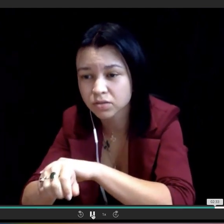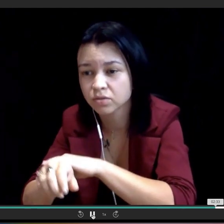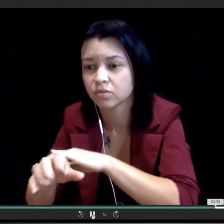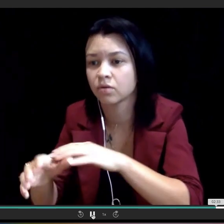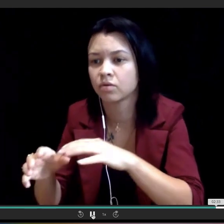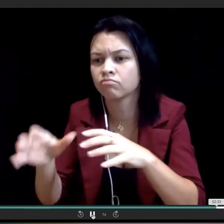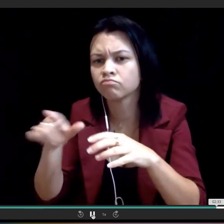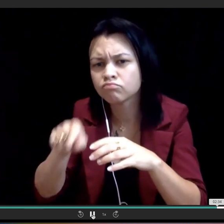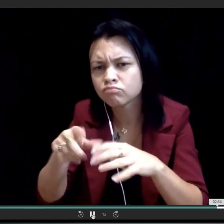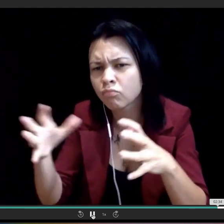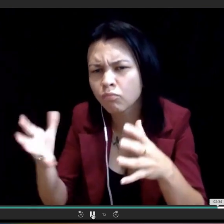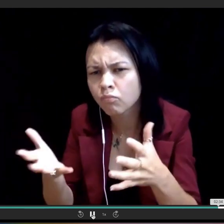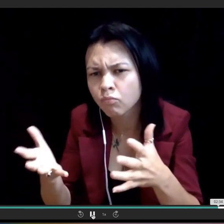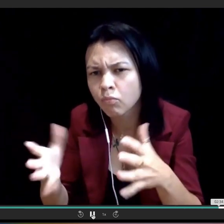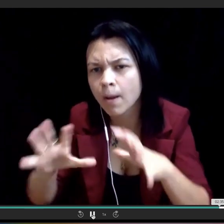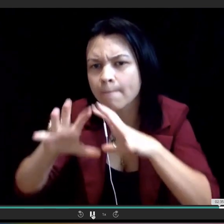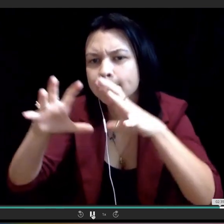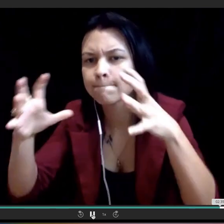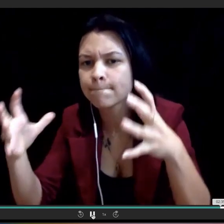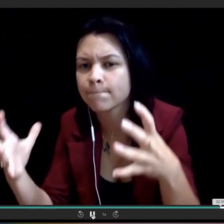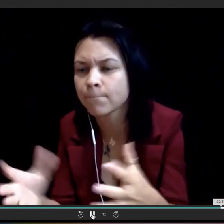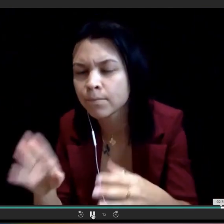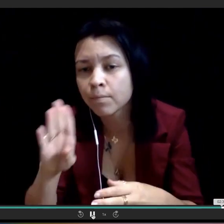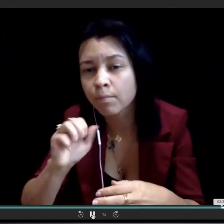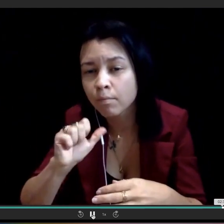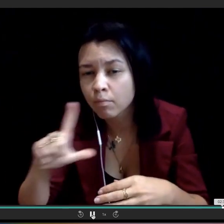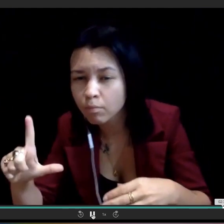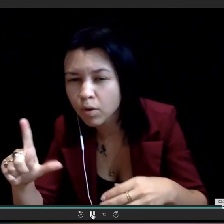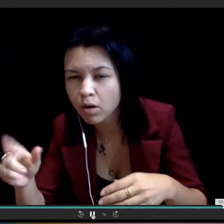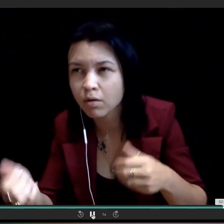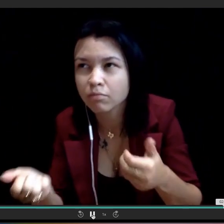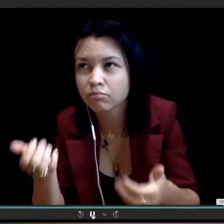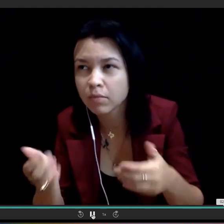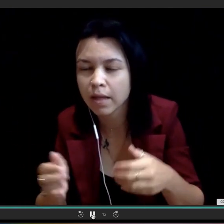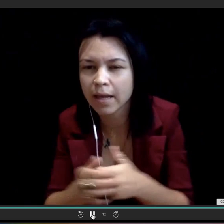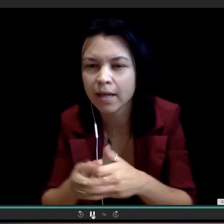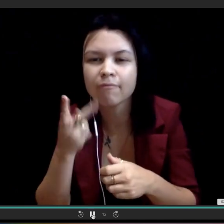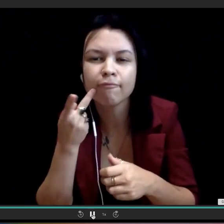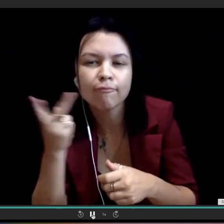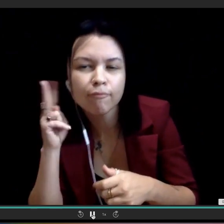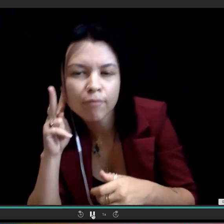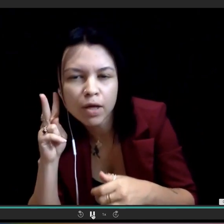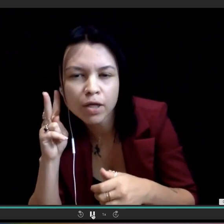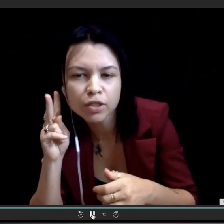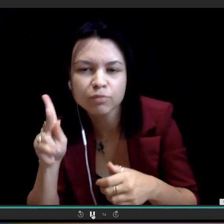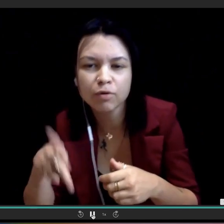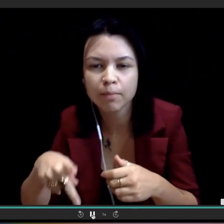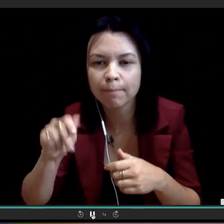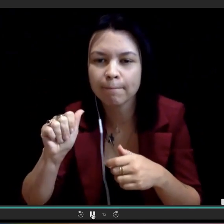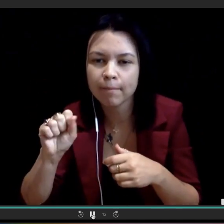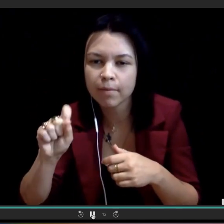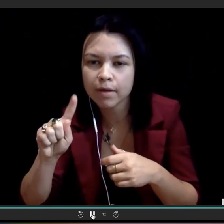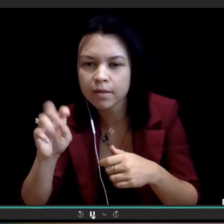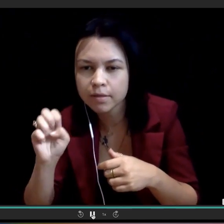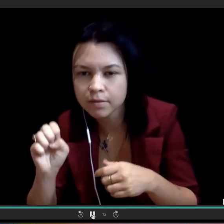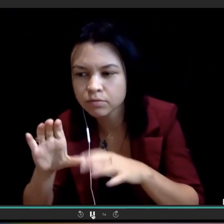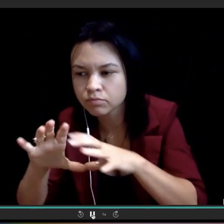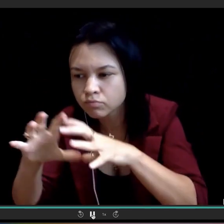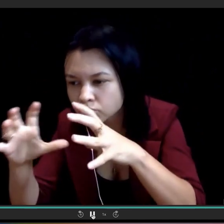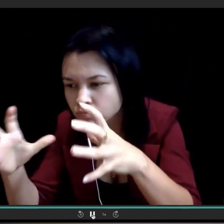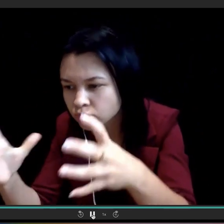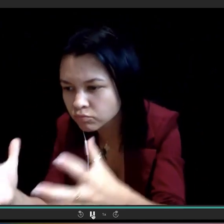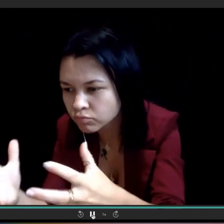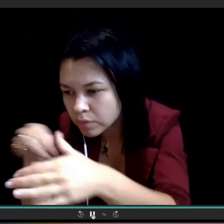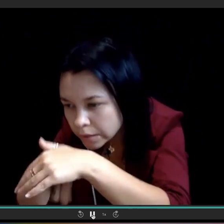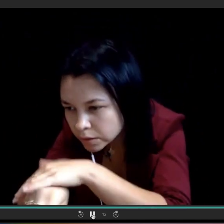this ball of sort of vegetable paste. They go inside there and they harvest the fungus, which is